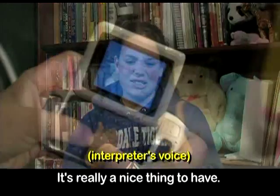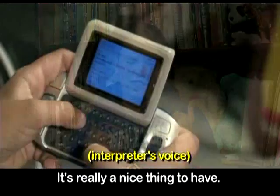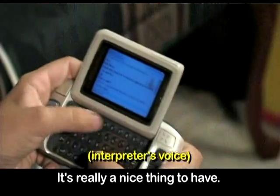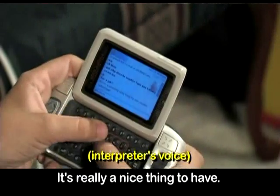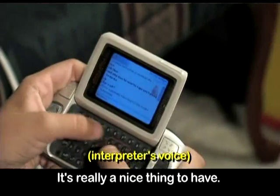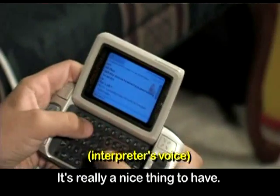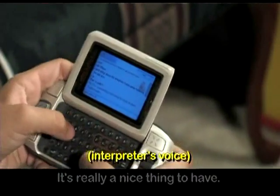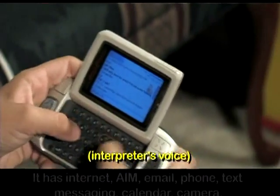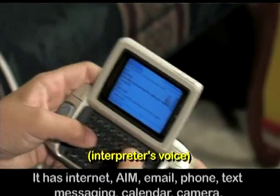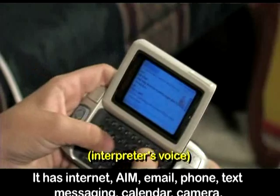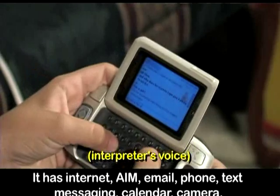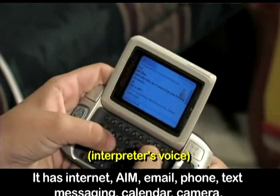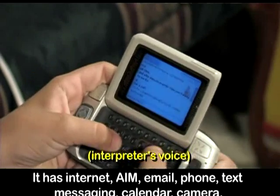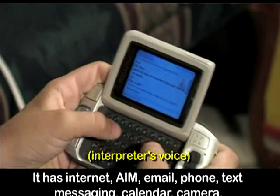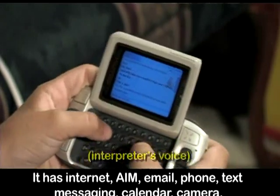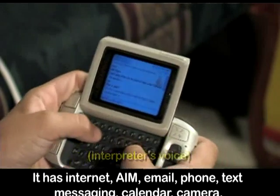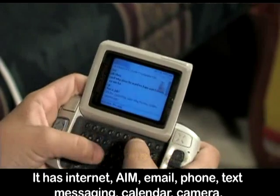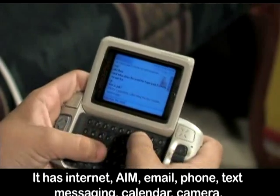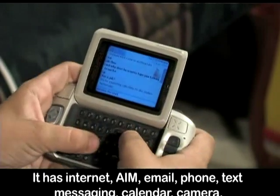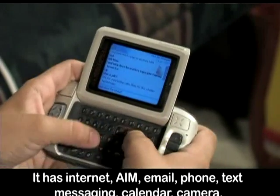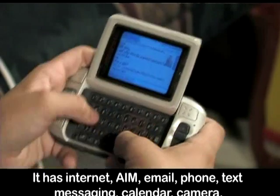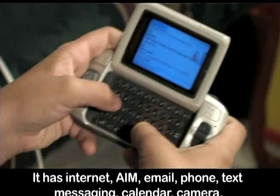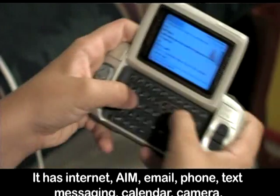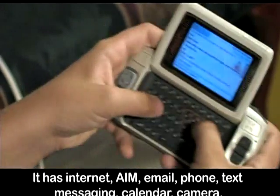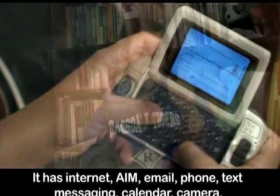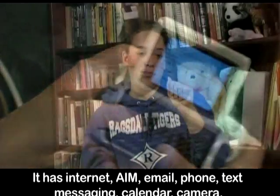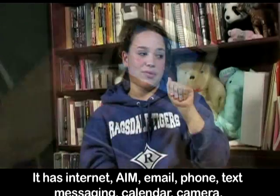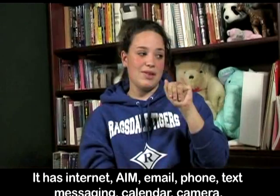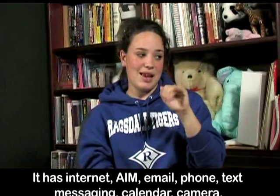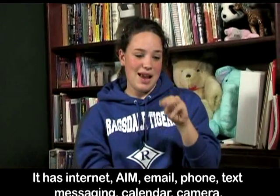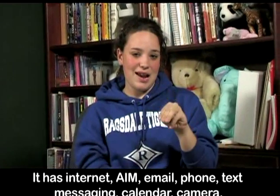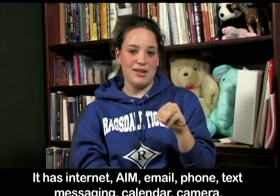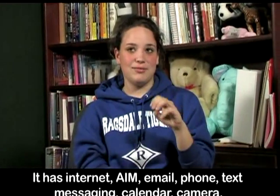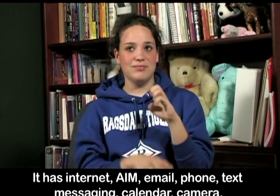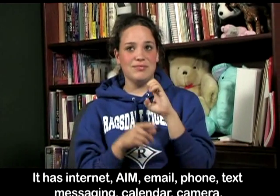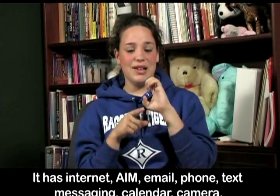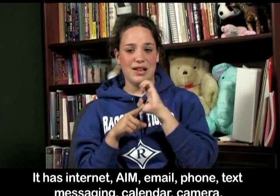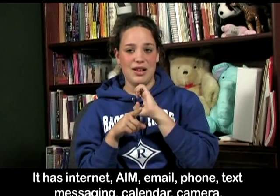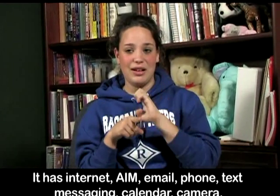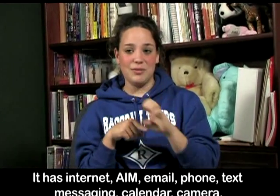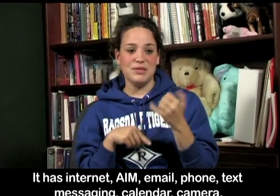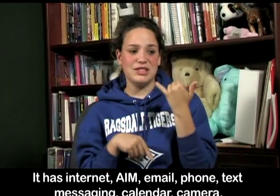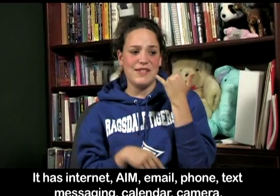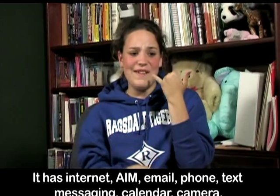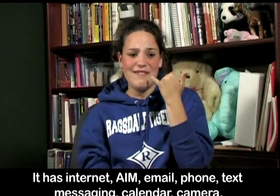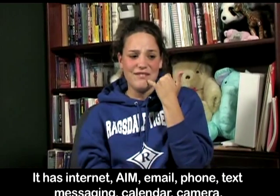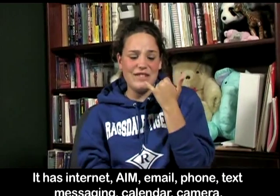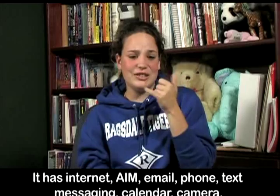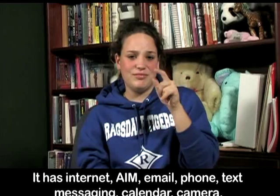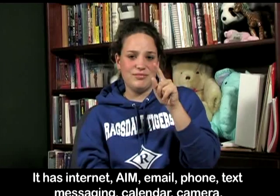nice thing to have. It has internet, AIM, email, phone, text messaging, calendar,